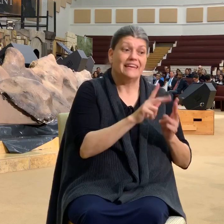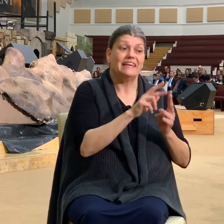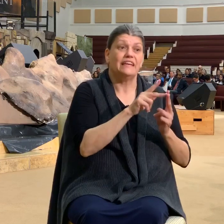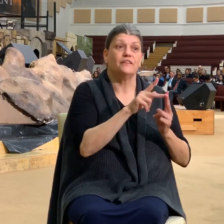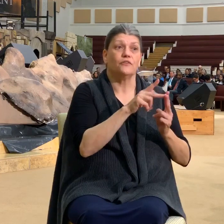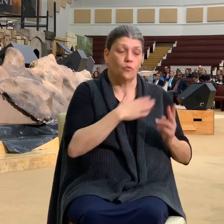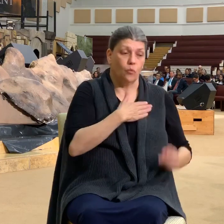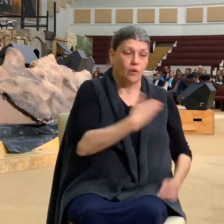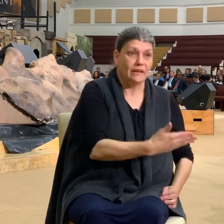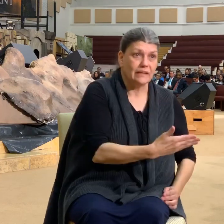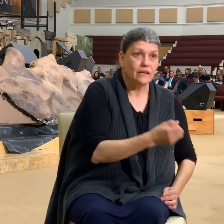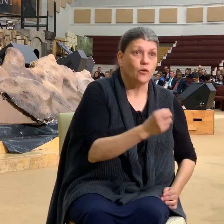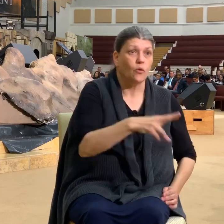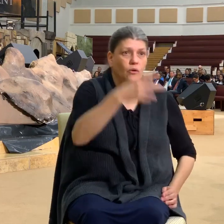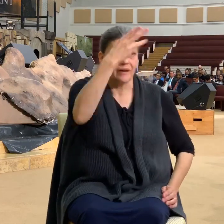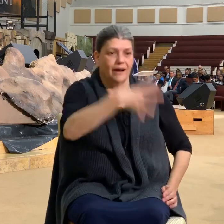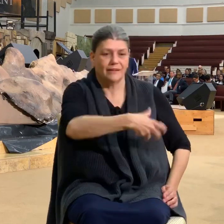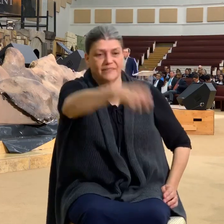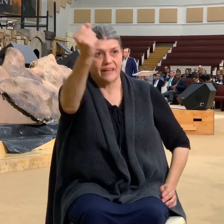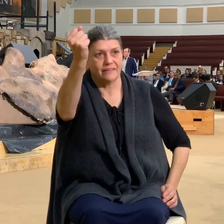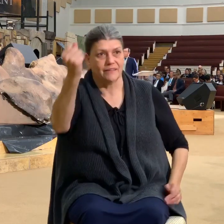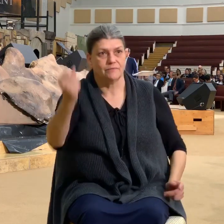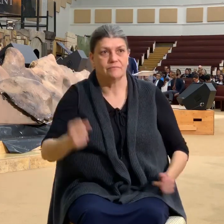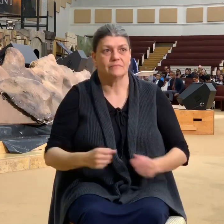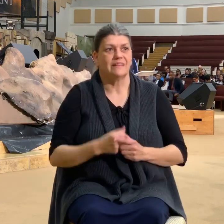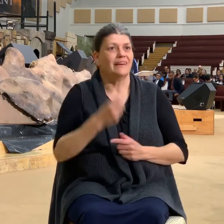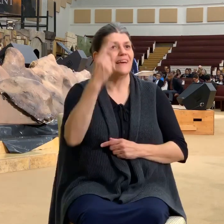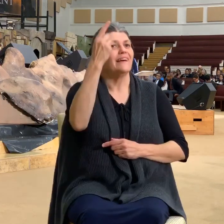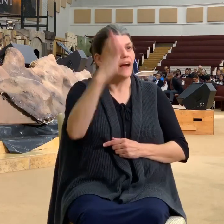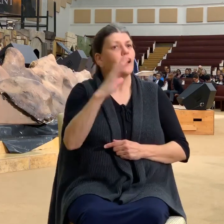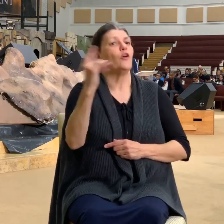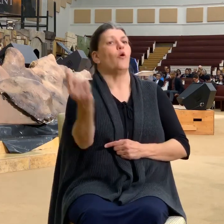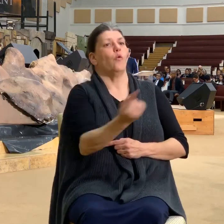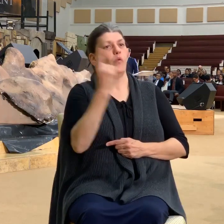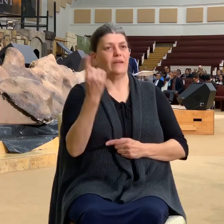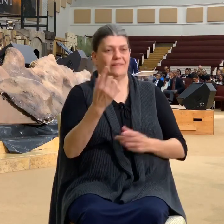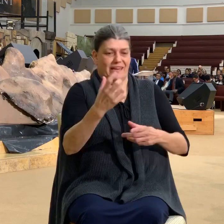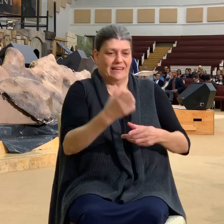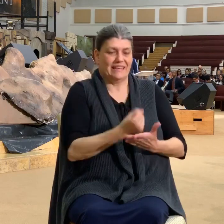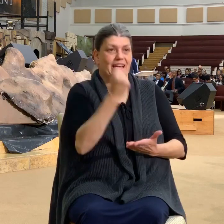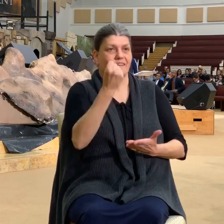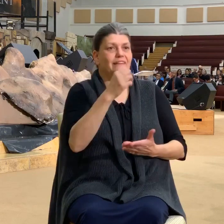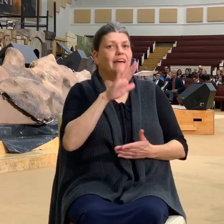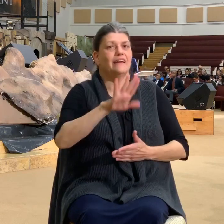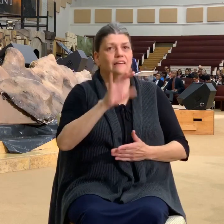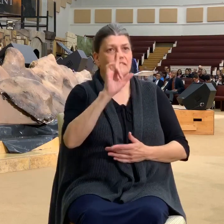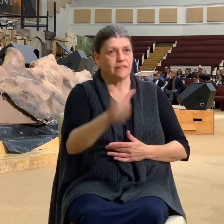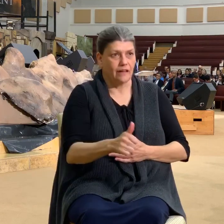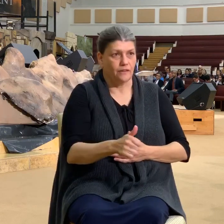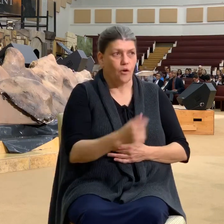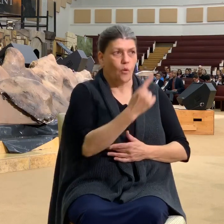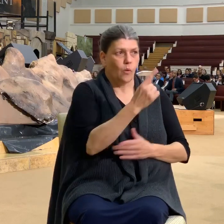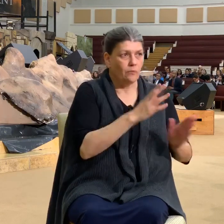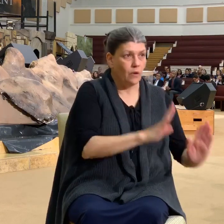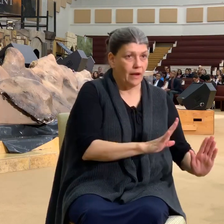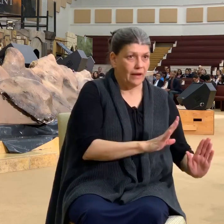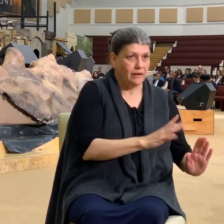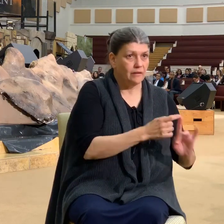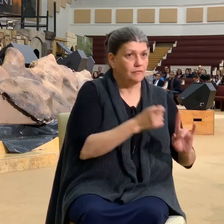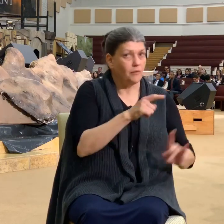willingly or God takes it. God always gets his tithe. So he's going to get it one way or another from